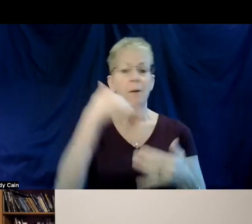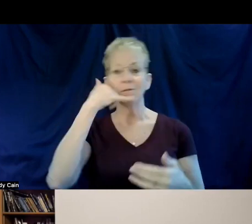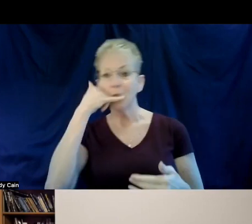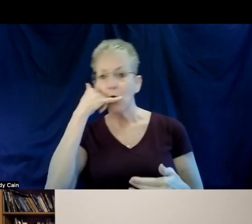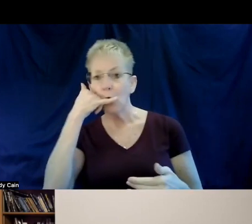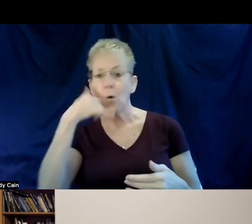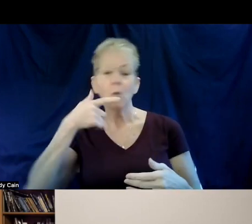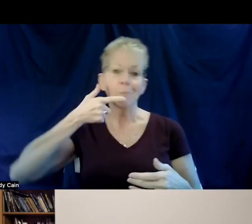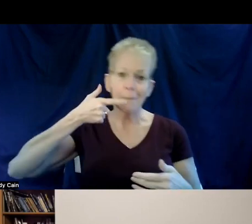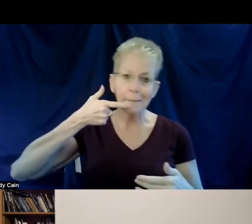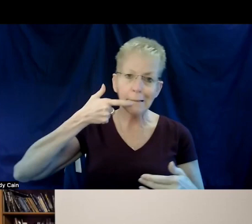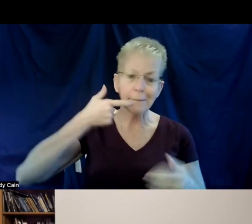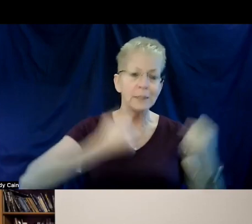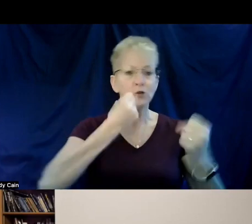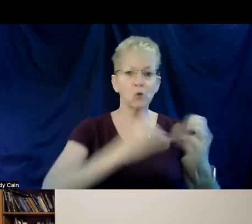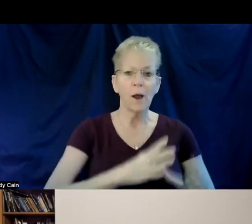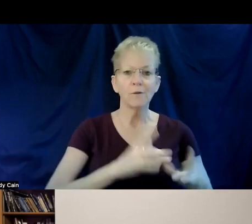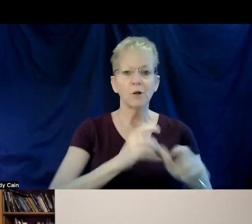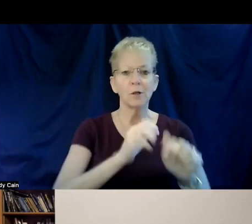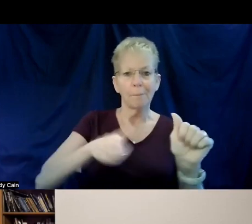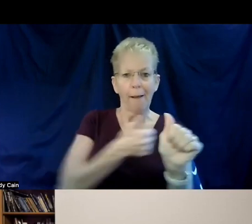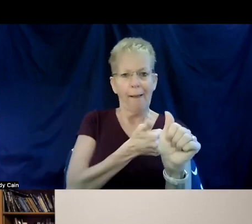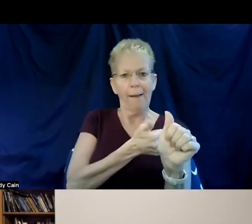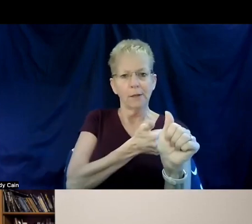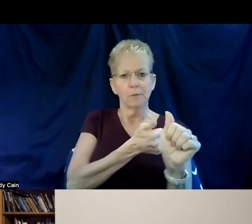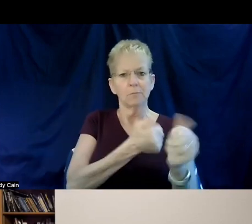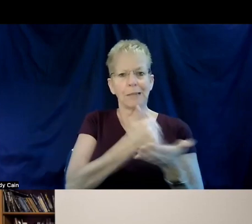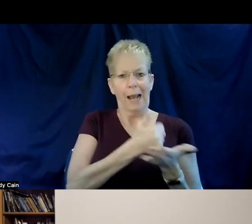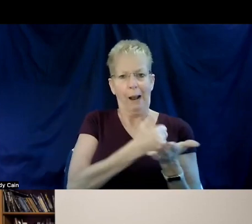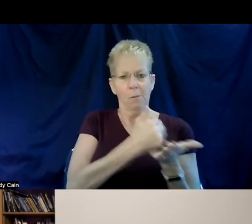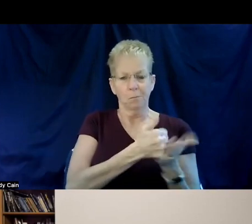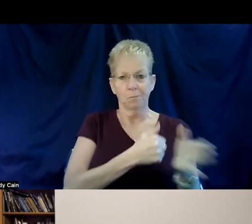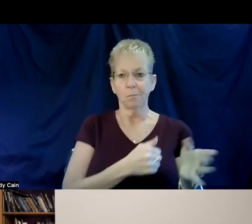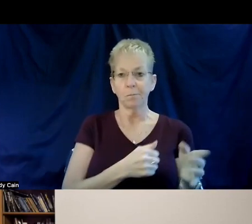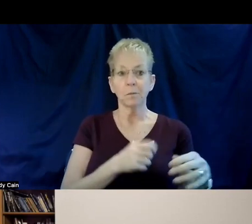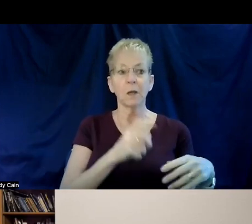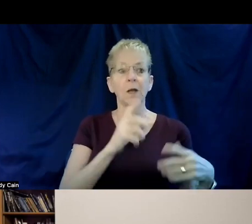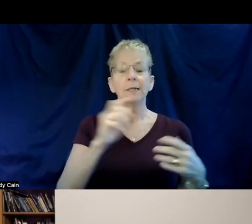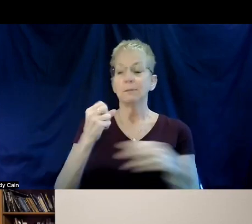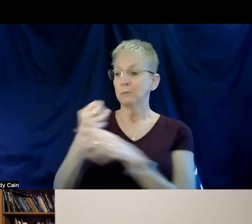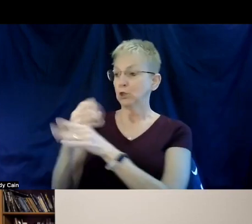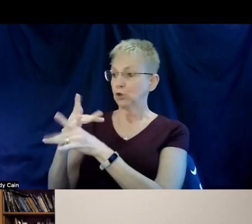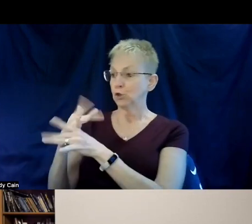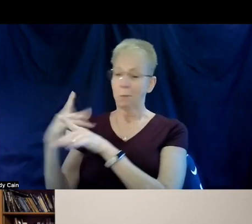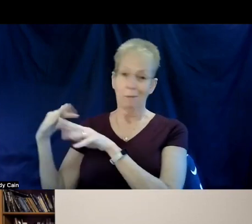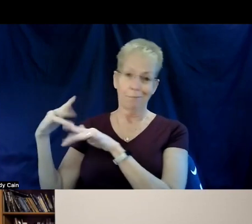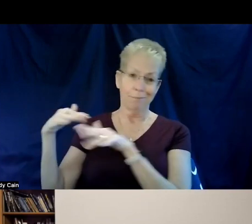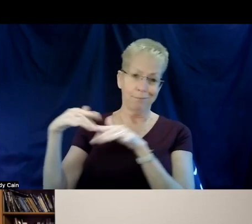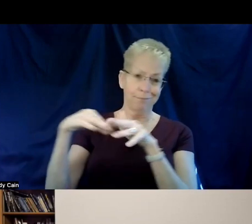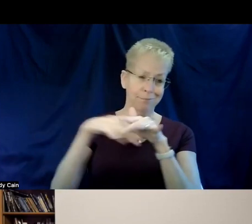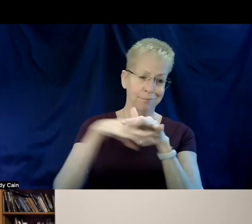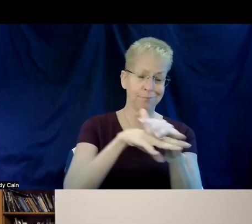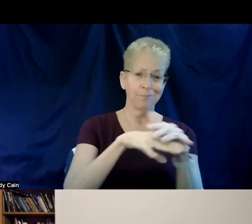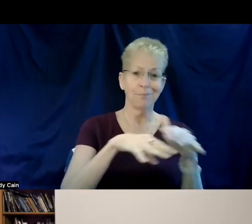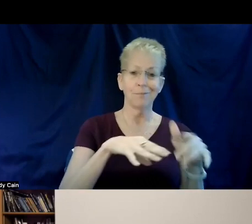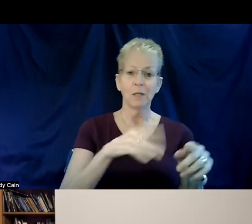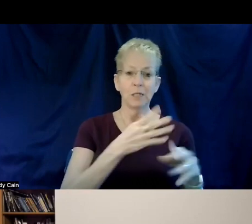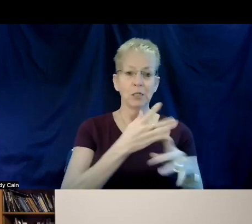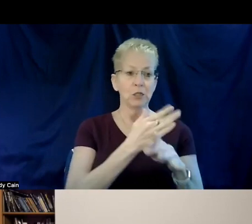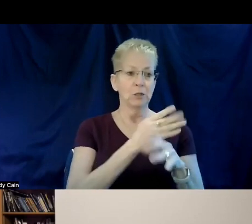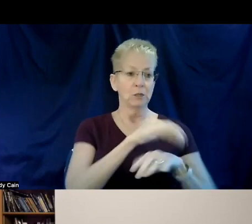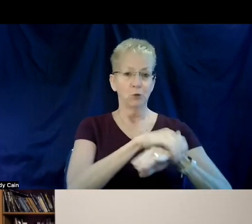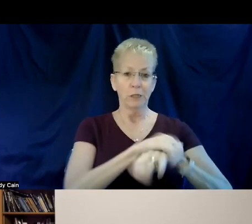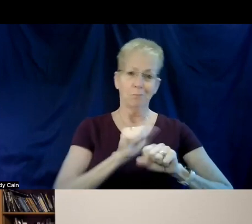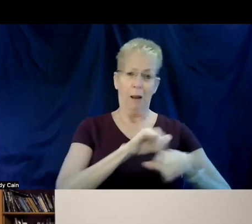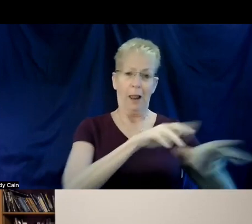drivers, behind the lines kind of stuff. But as the Germans swept through and sent the British scurrying off to